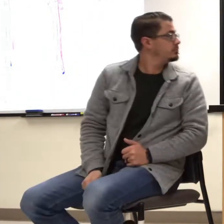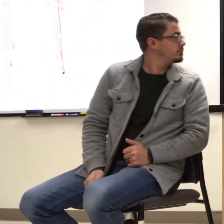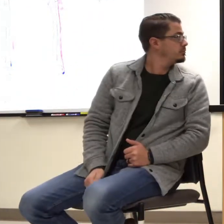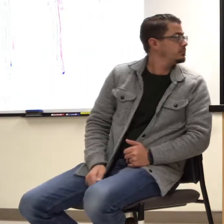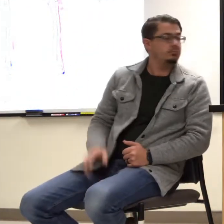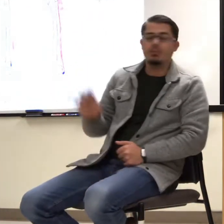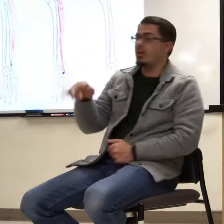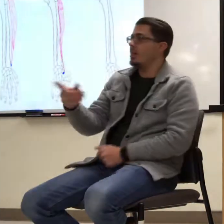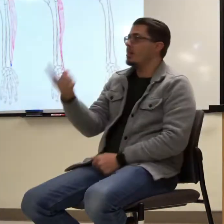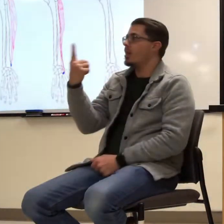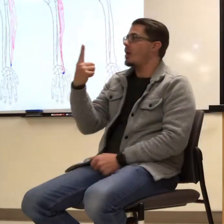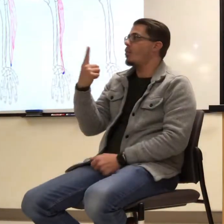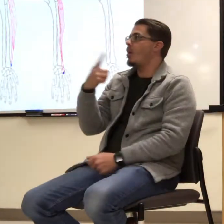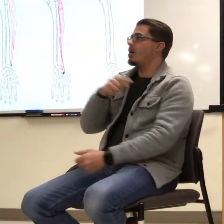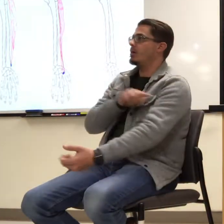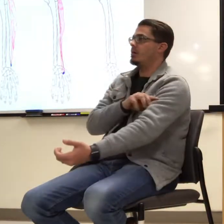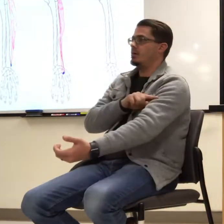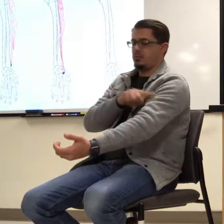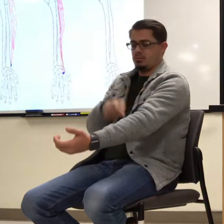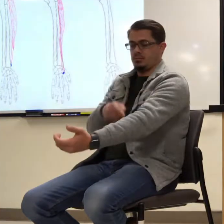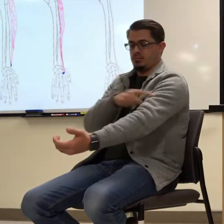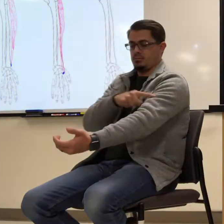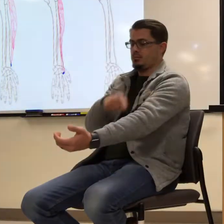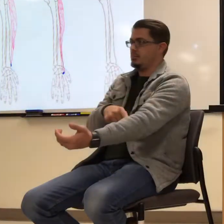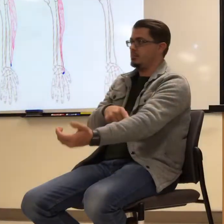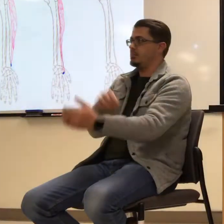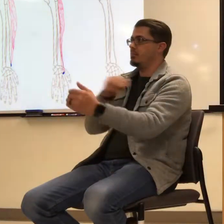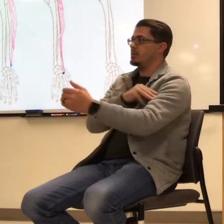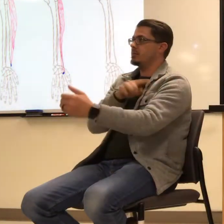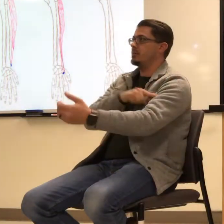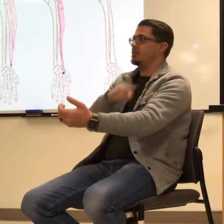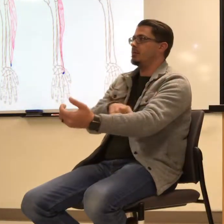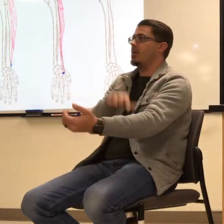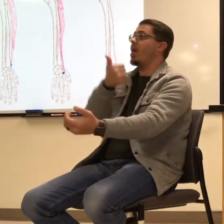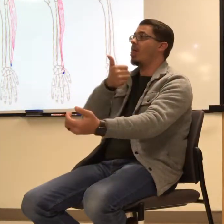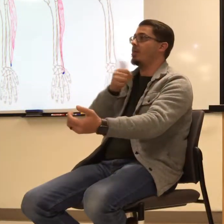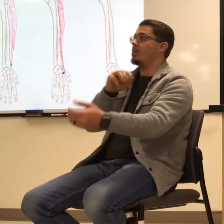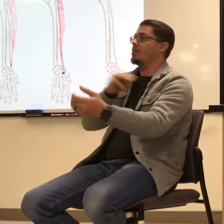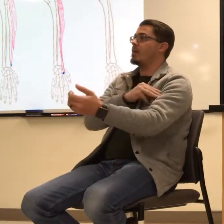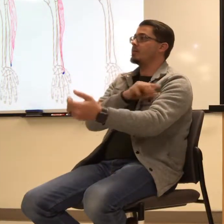There's one muscle crossing the joint. And here's another muscle.